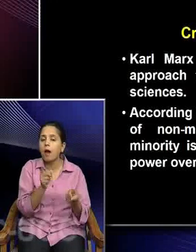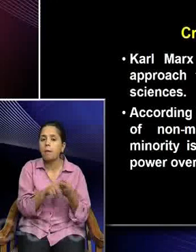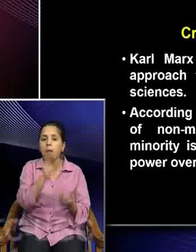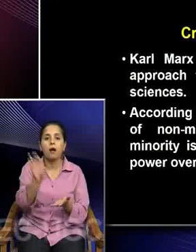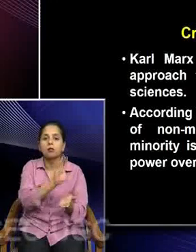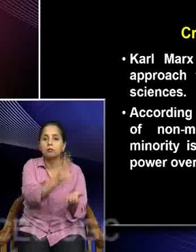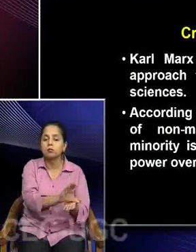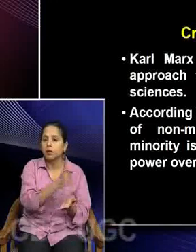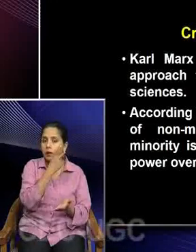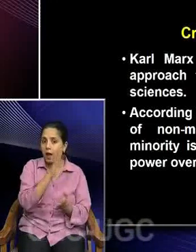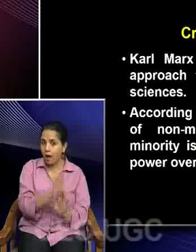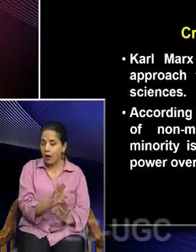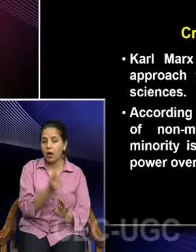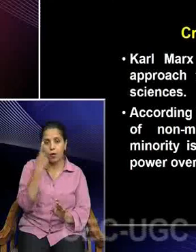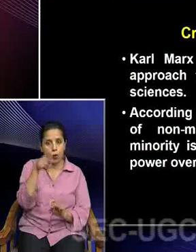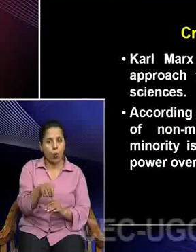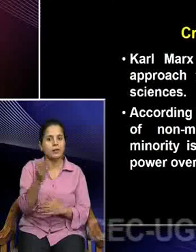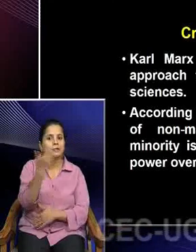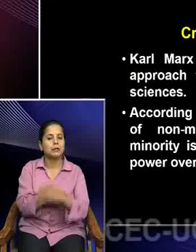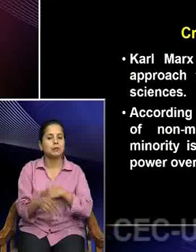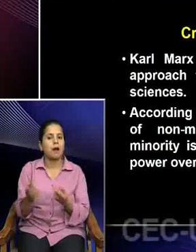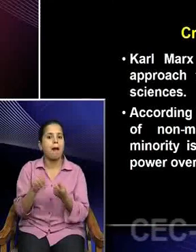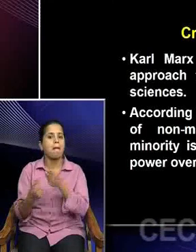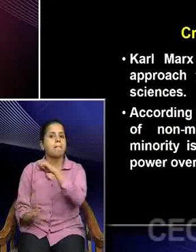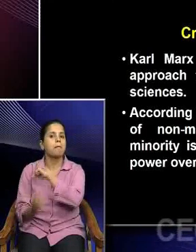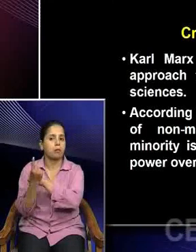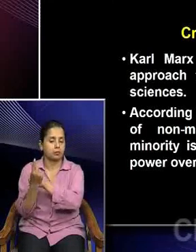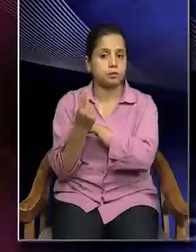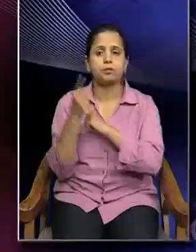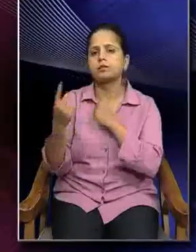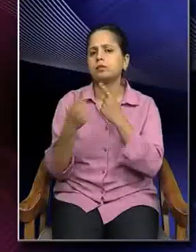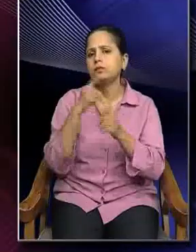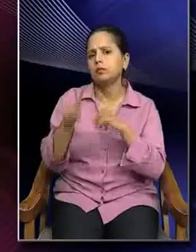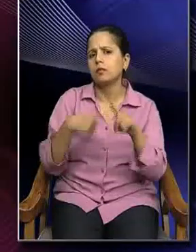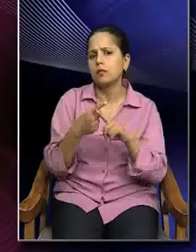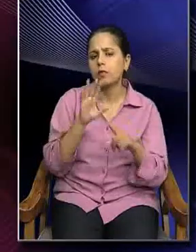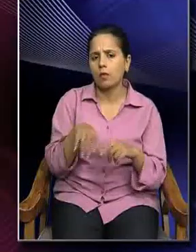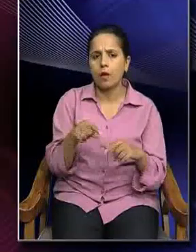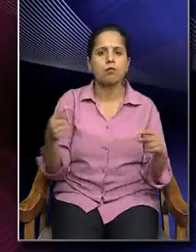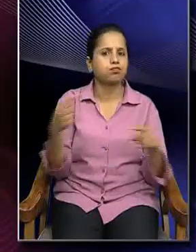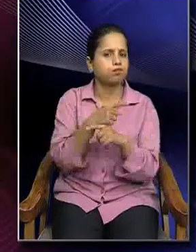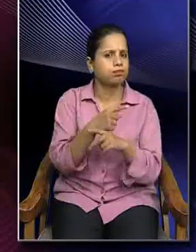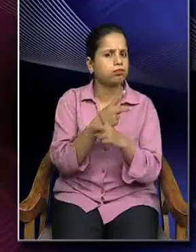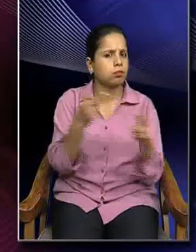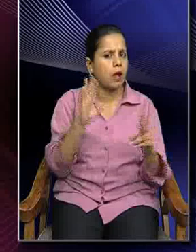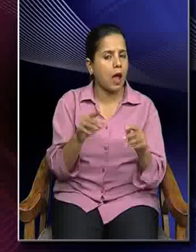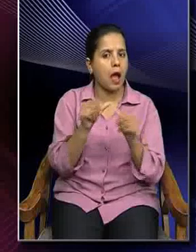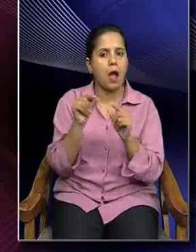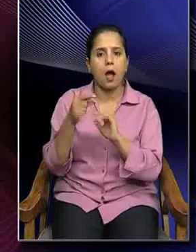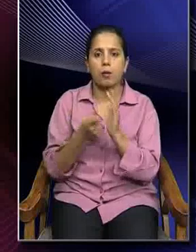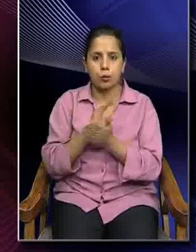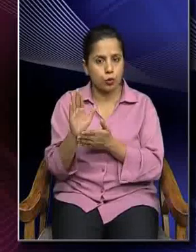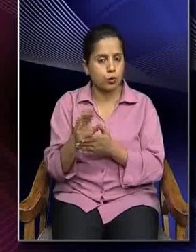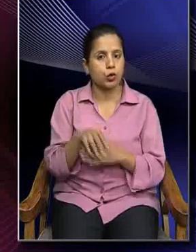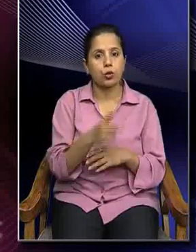capitalism leading to disability. So when he is talking about conflict approach, that two classes,